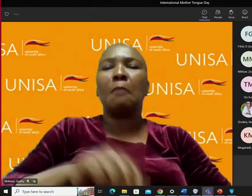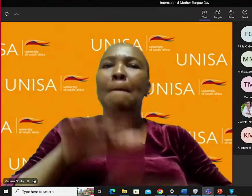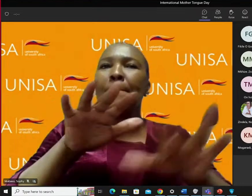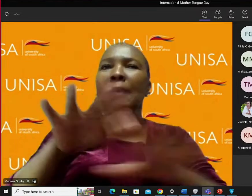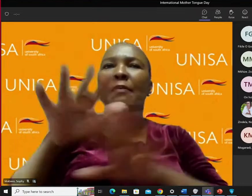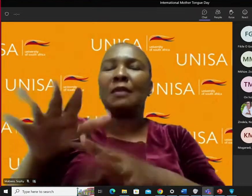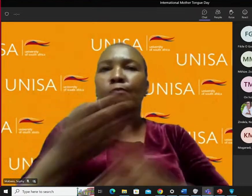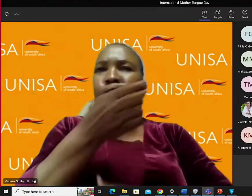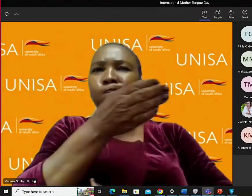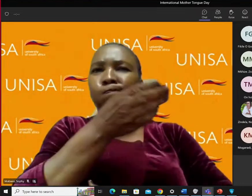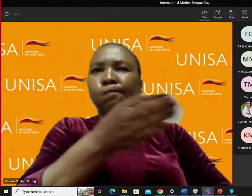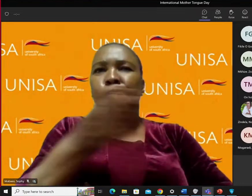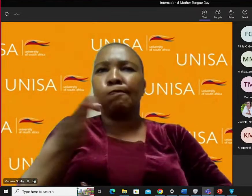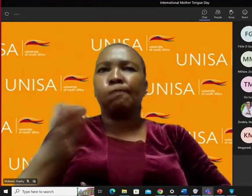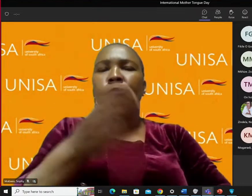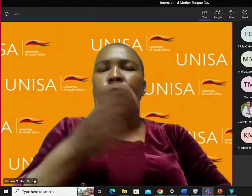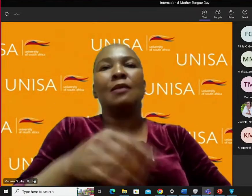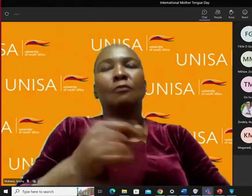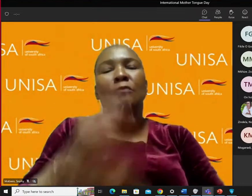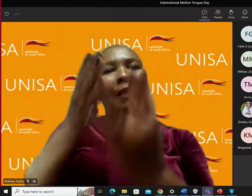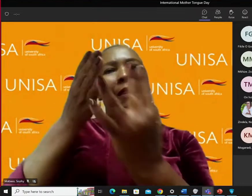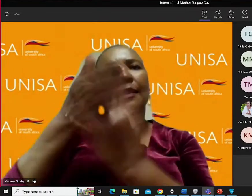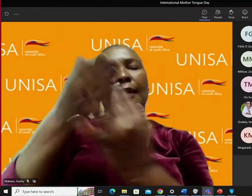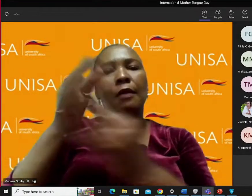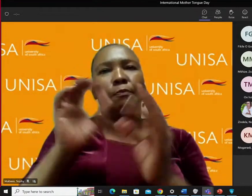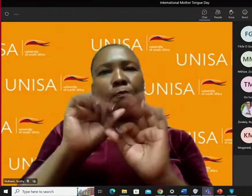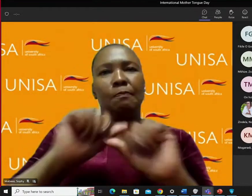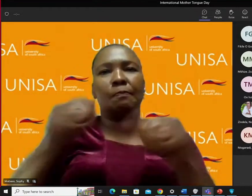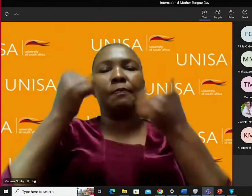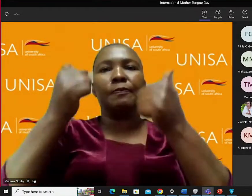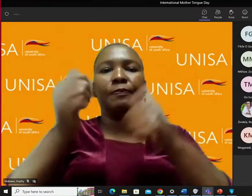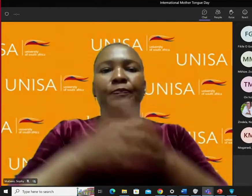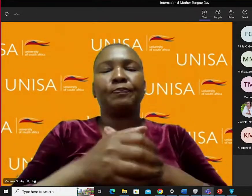available and publicly accessible.